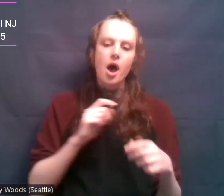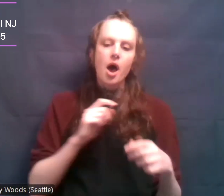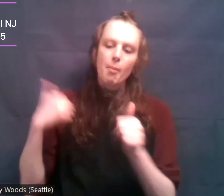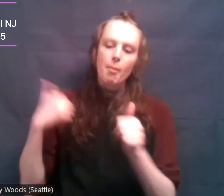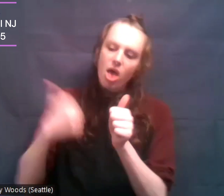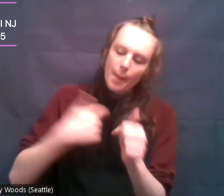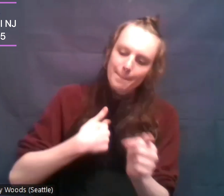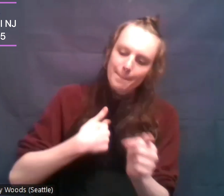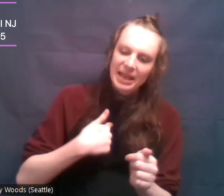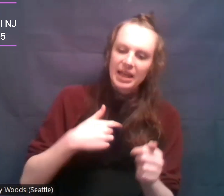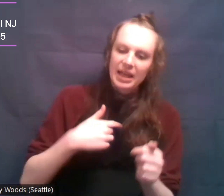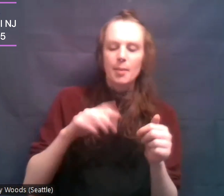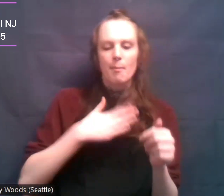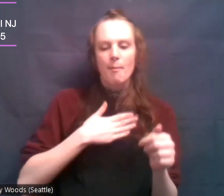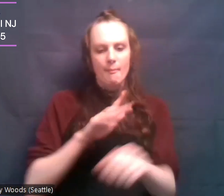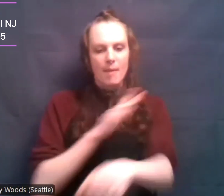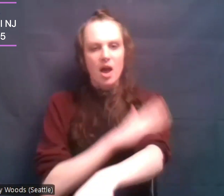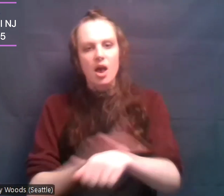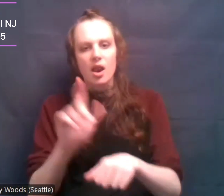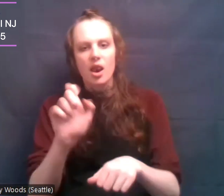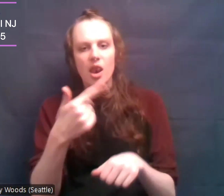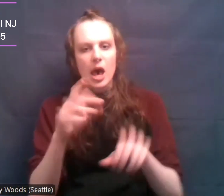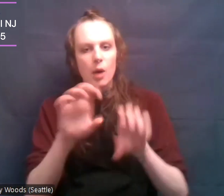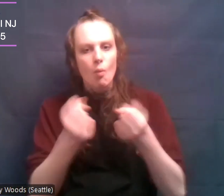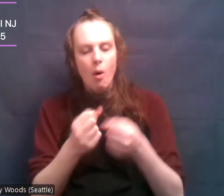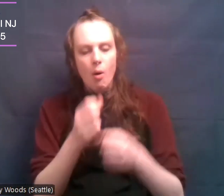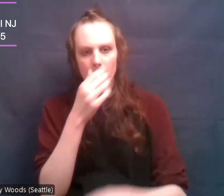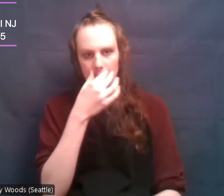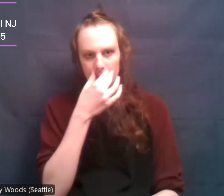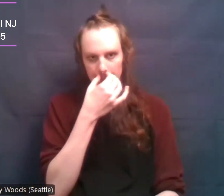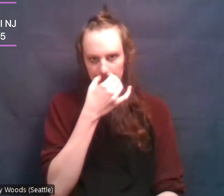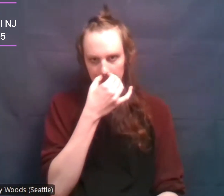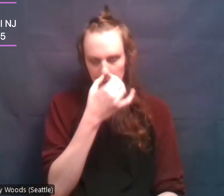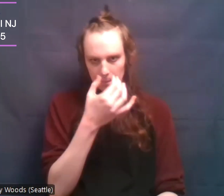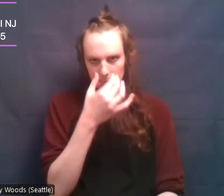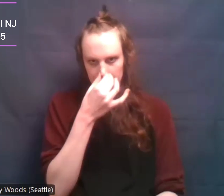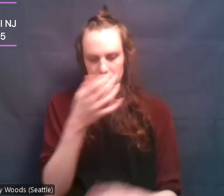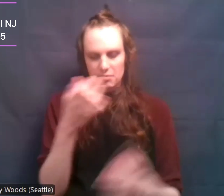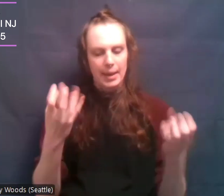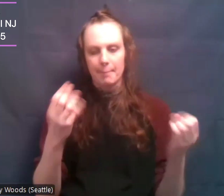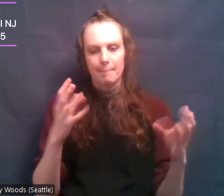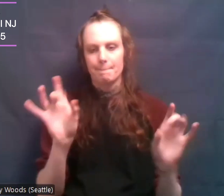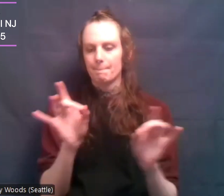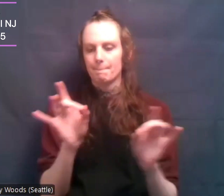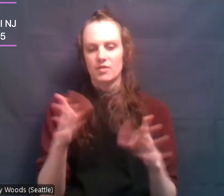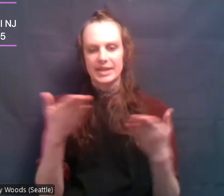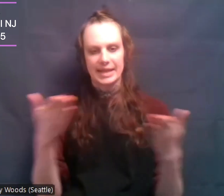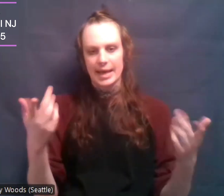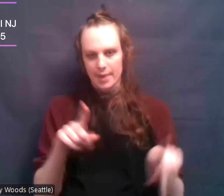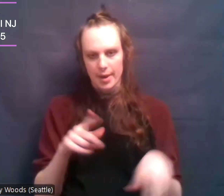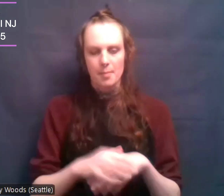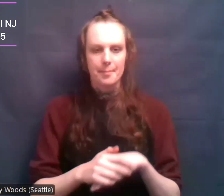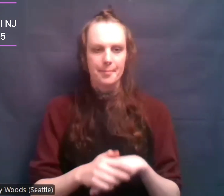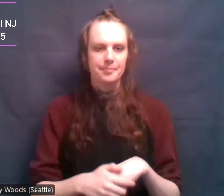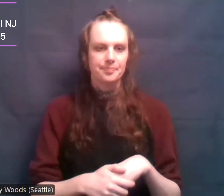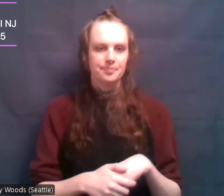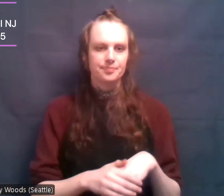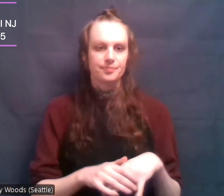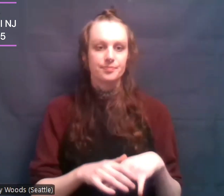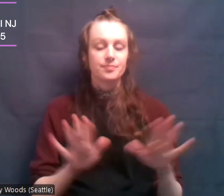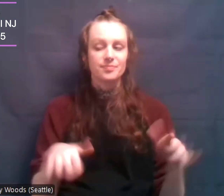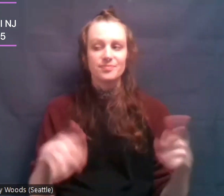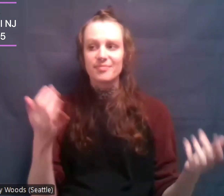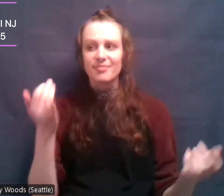stuff happened to me where it was like this crazy stuff that like if I had just like